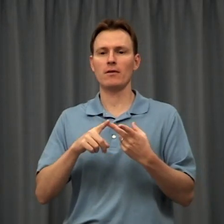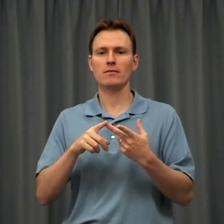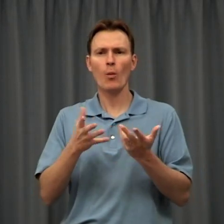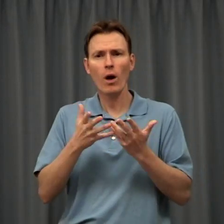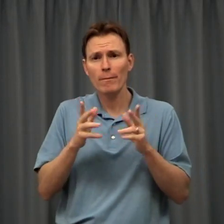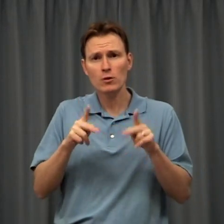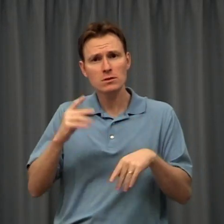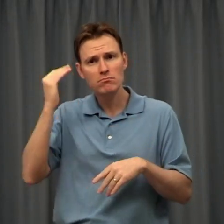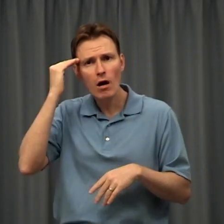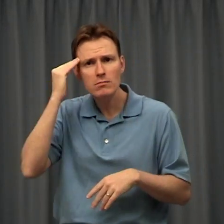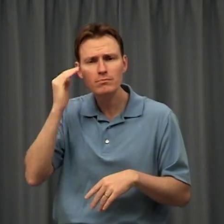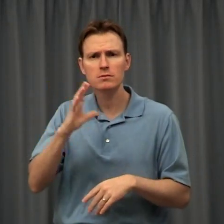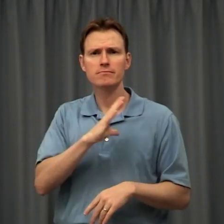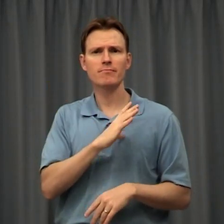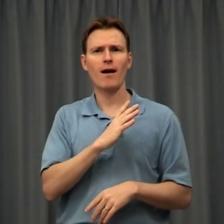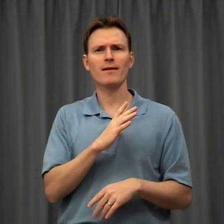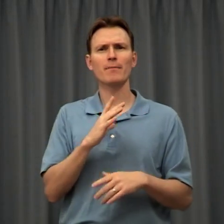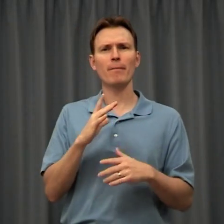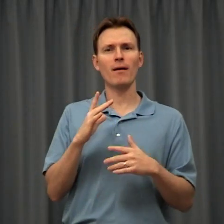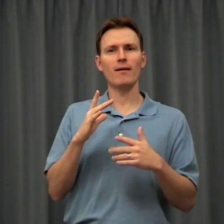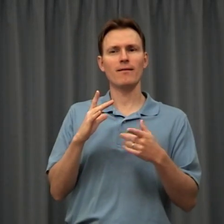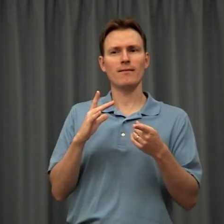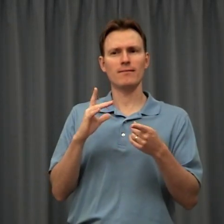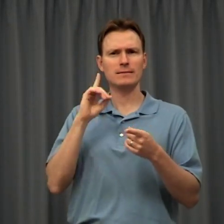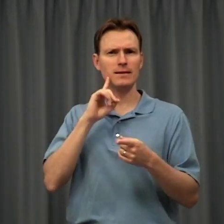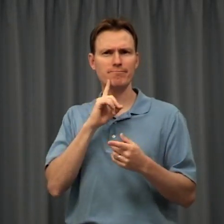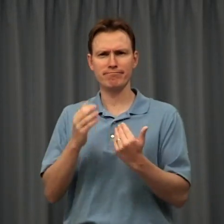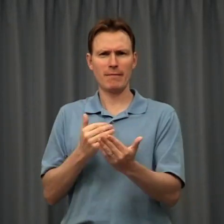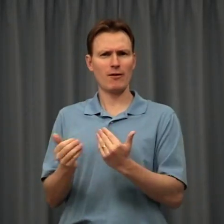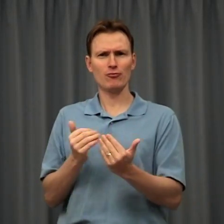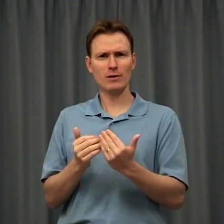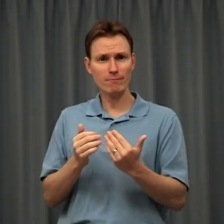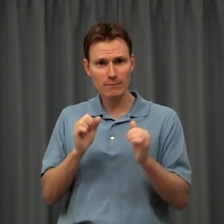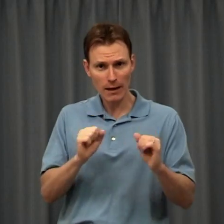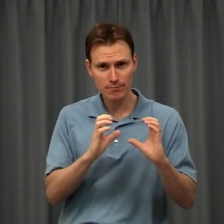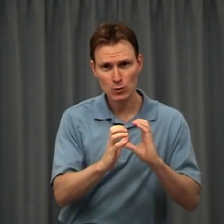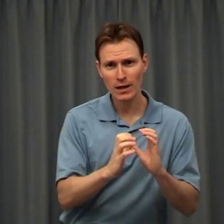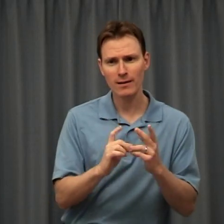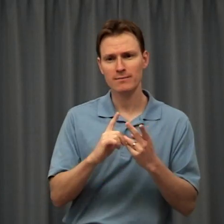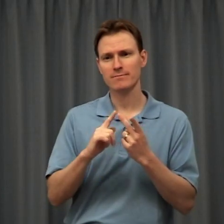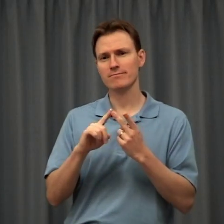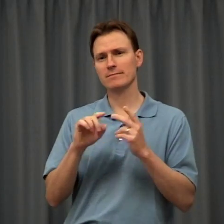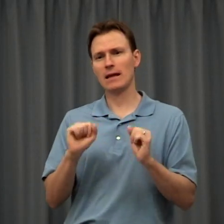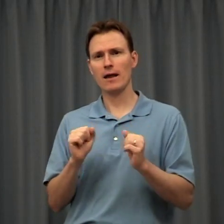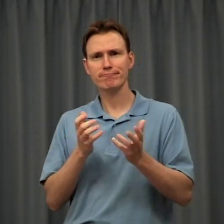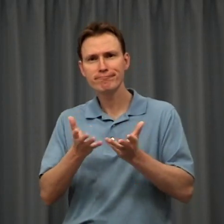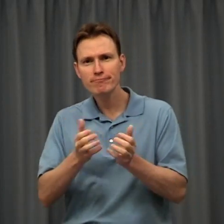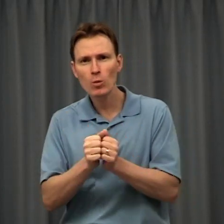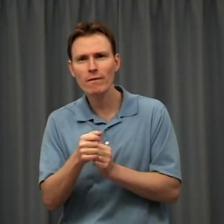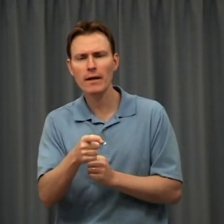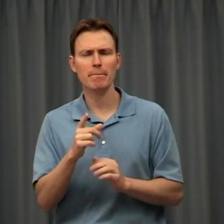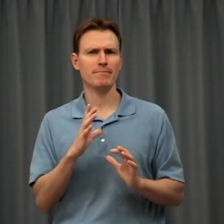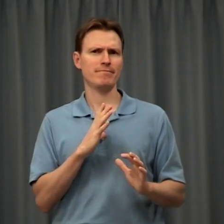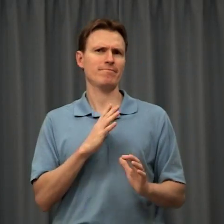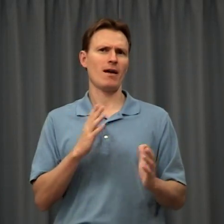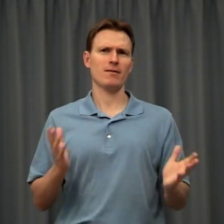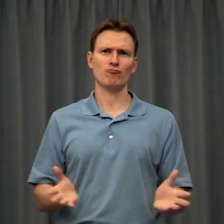take care of them, who were knowledgeable. Being deaf didn't matter. As long as I could communicate with them, talk with